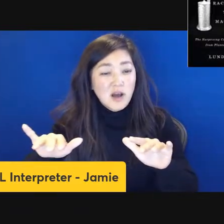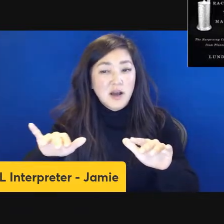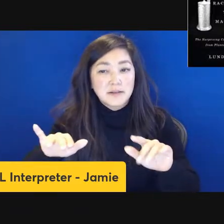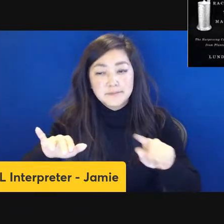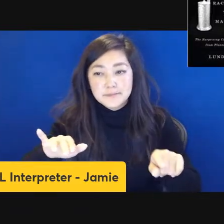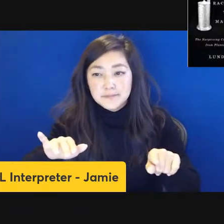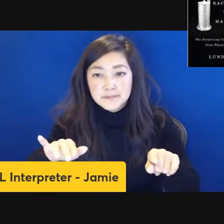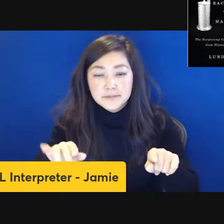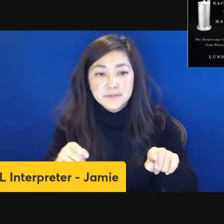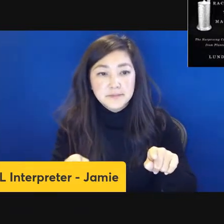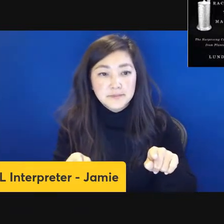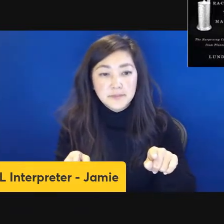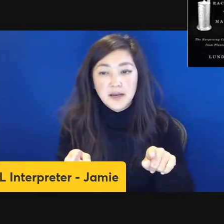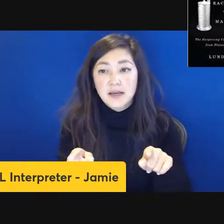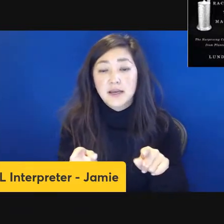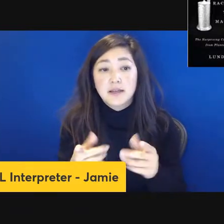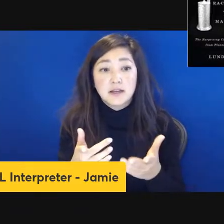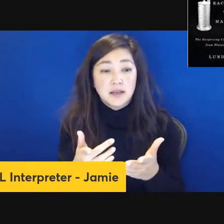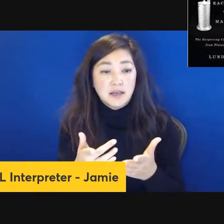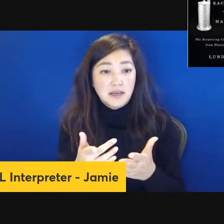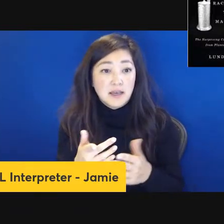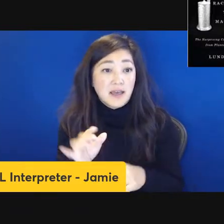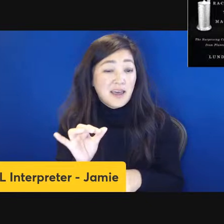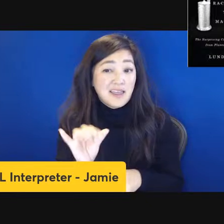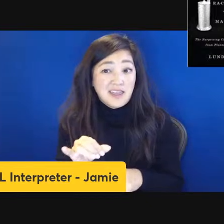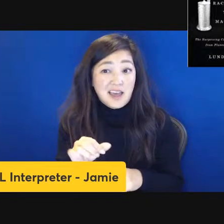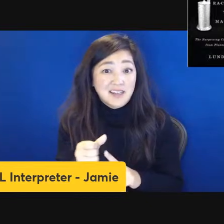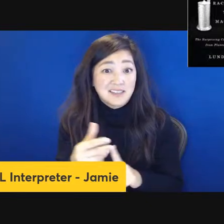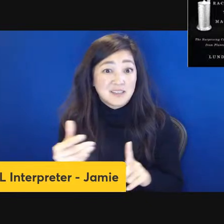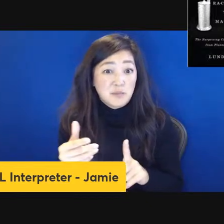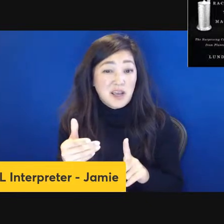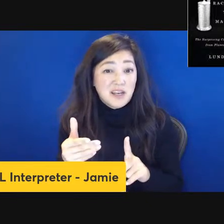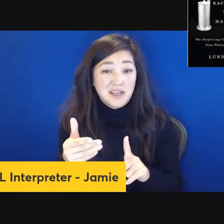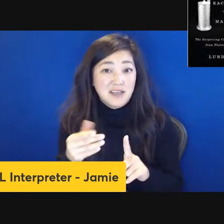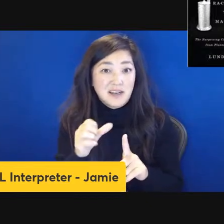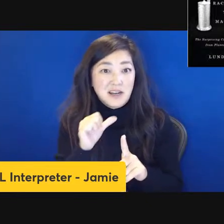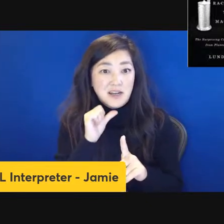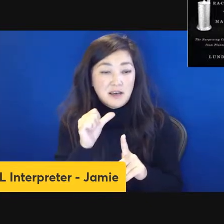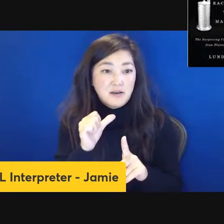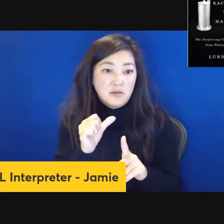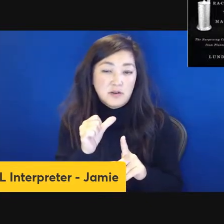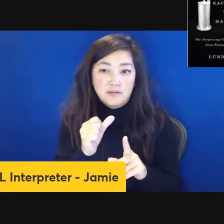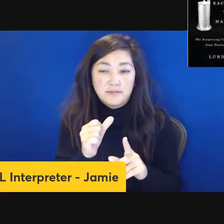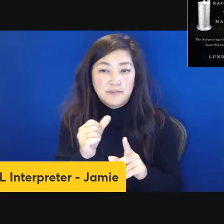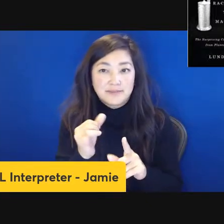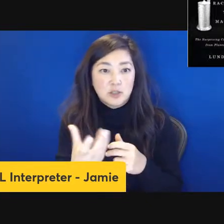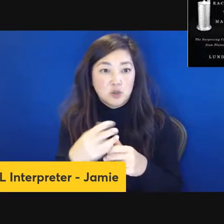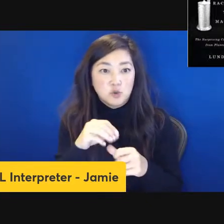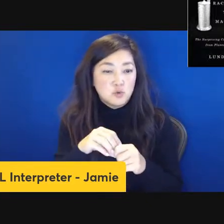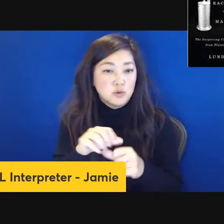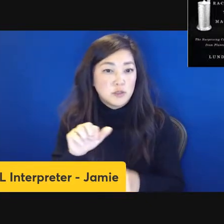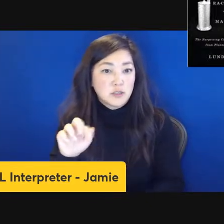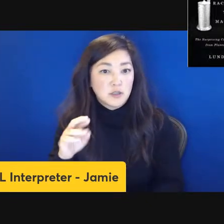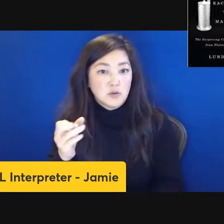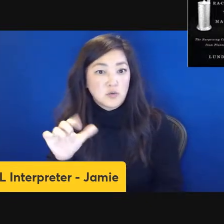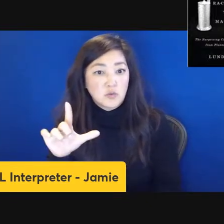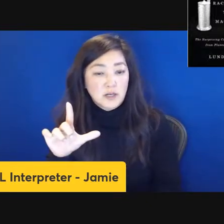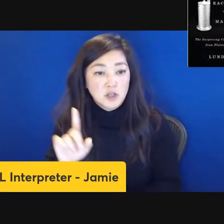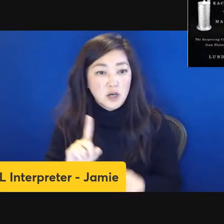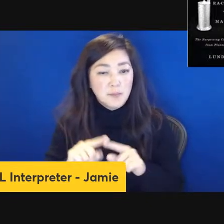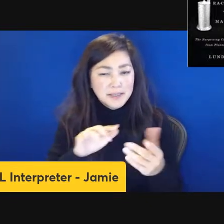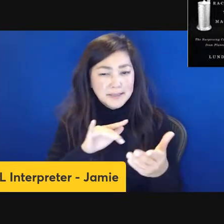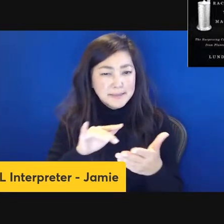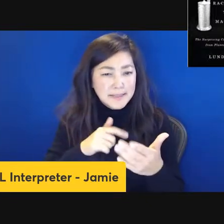certainly expanded beyond a racial factor, but it was just the studies I examined